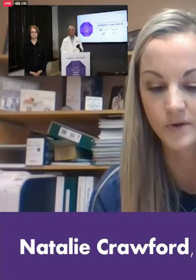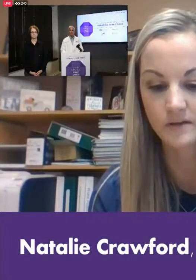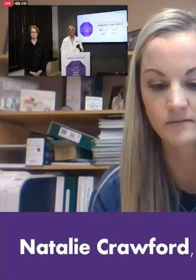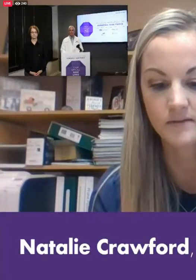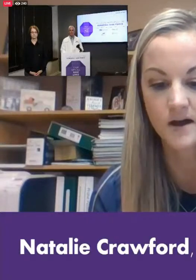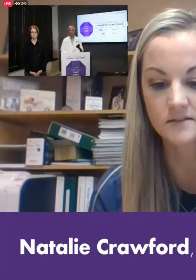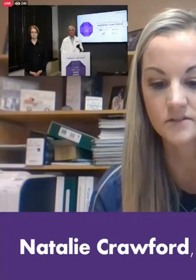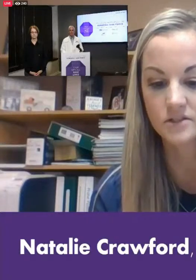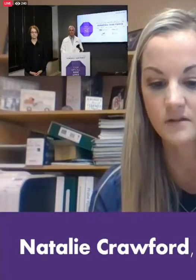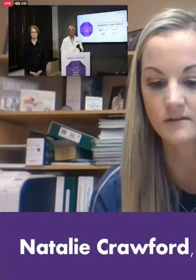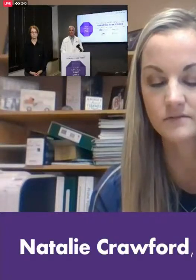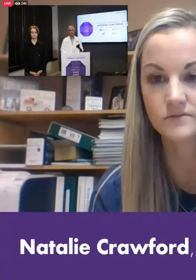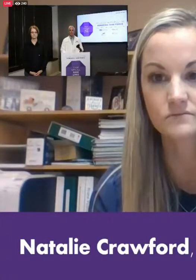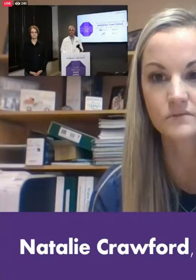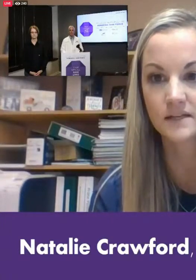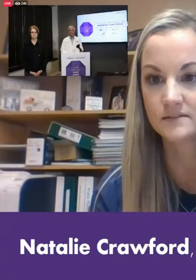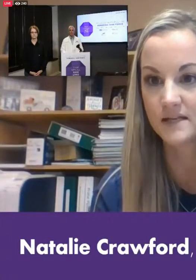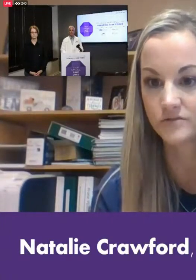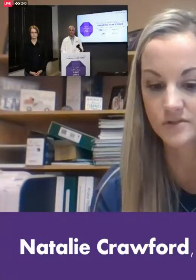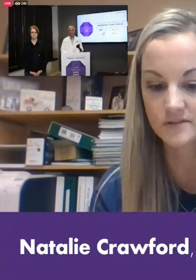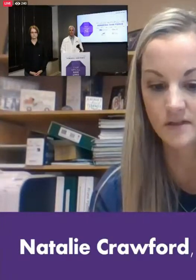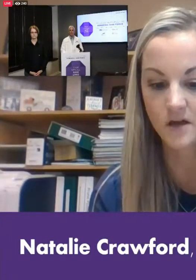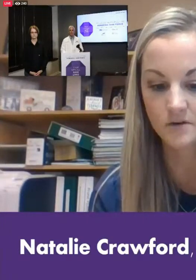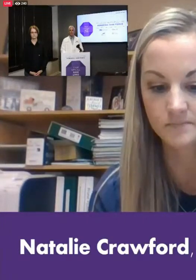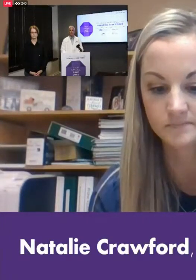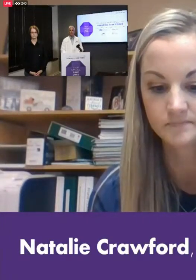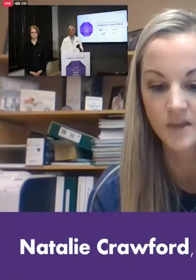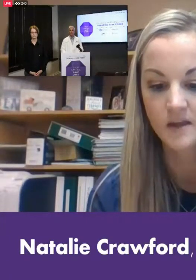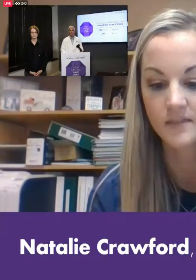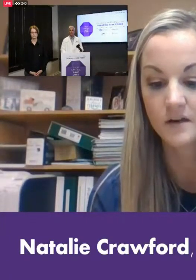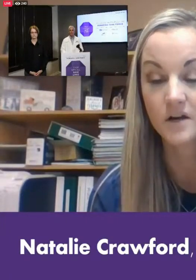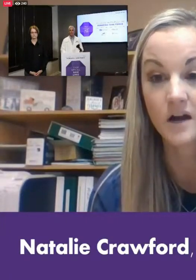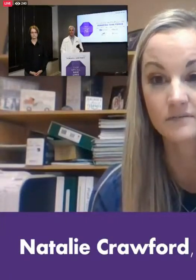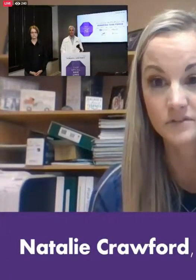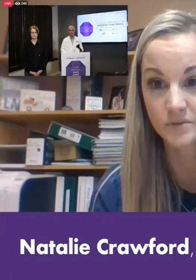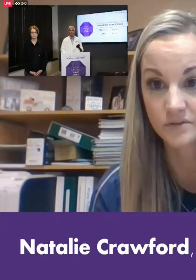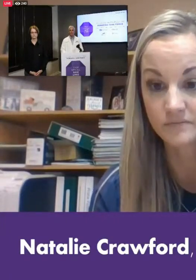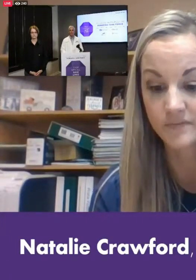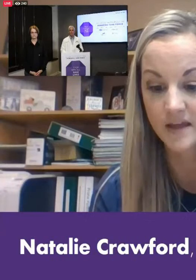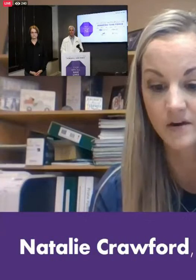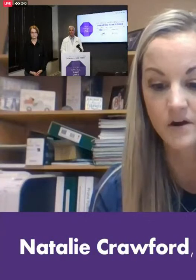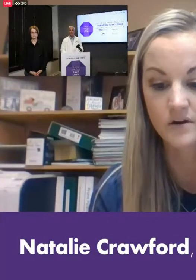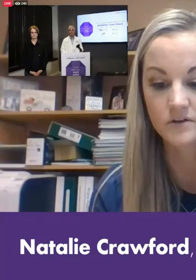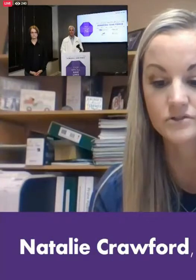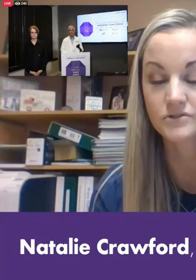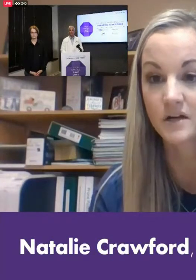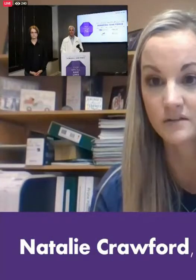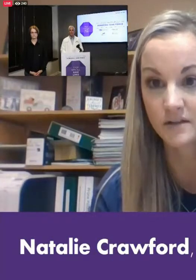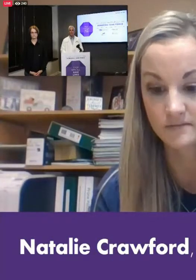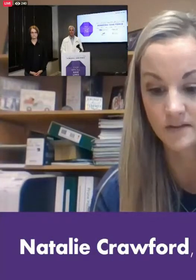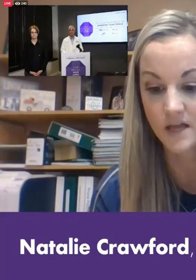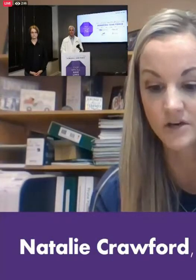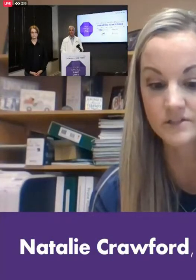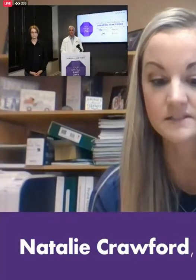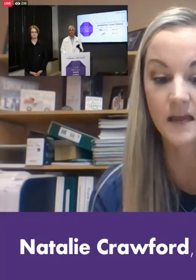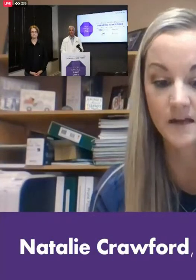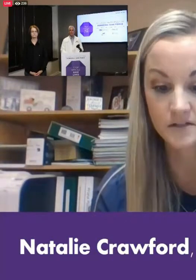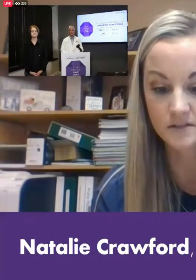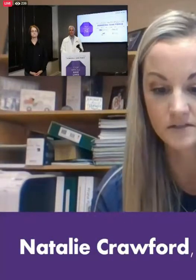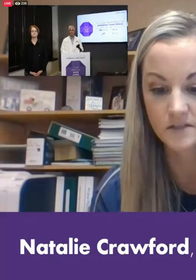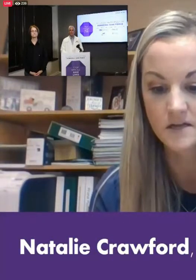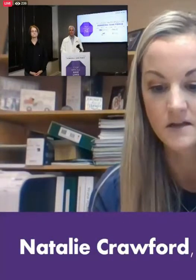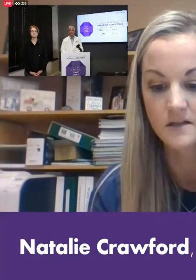CPAP with oxygen levels running dangerously low. They are uncomfortable. They are struggling. They